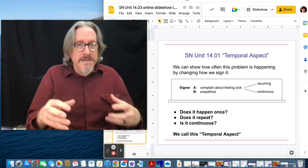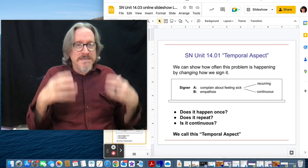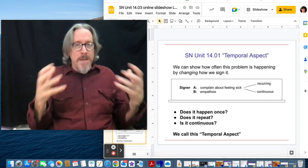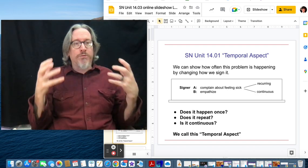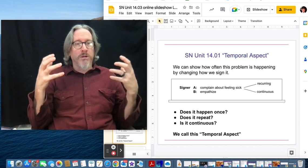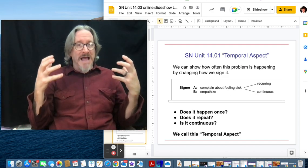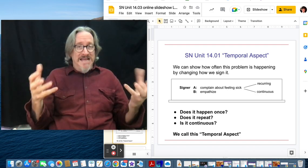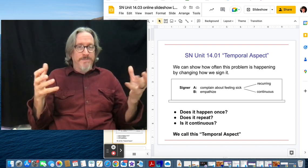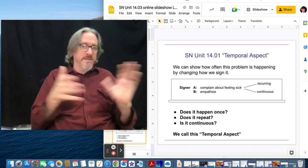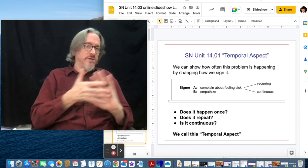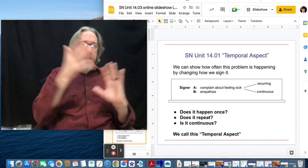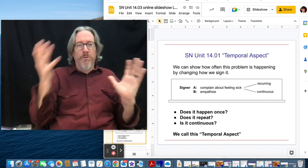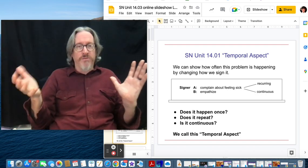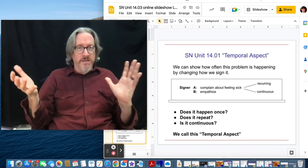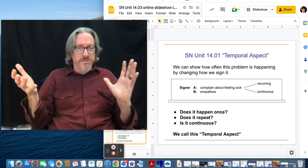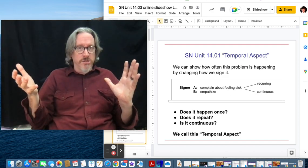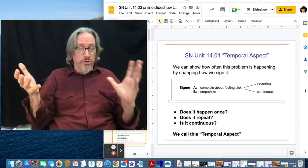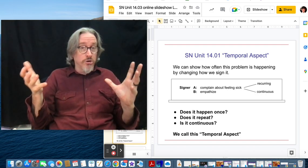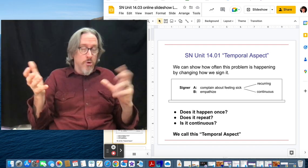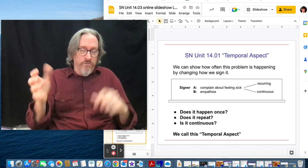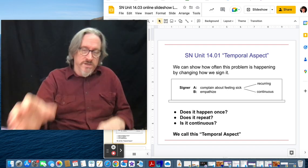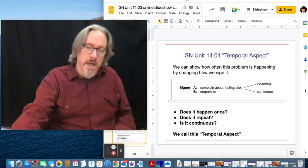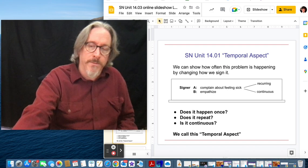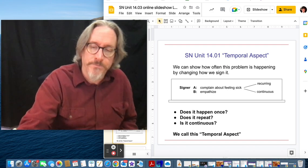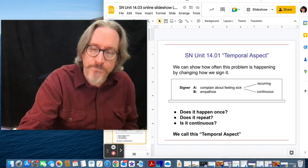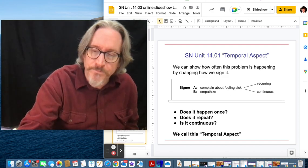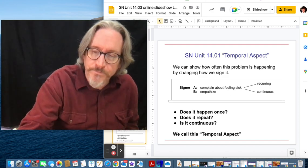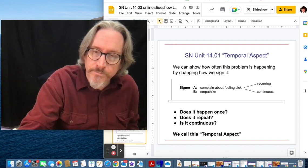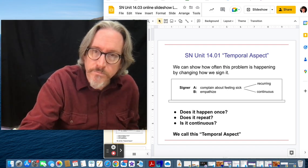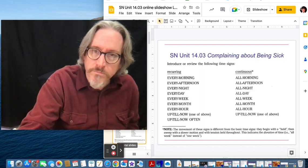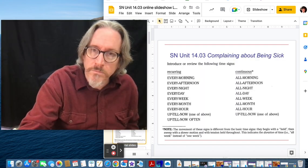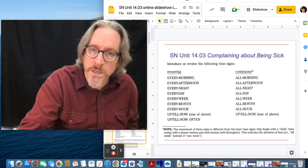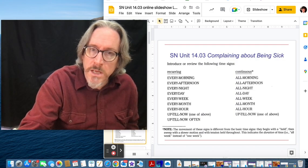this temporal aspect, so how things occur over time.